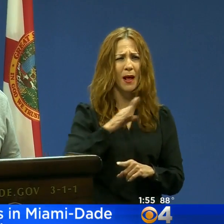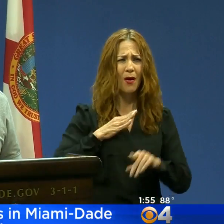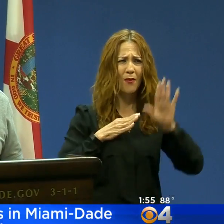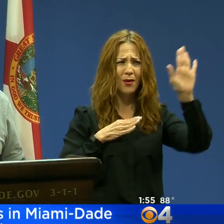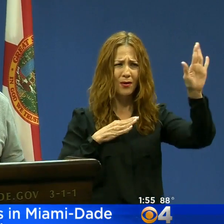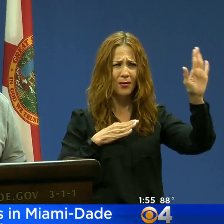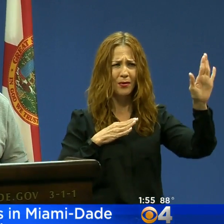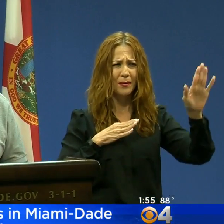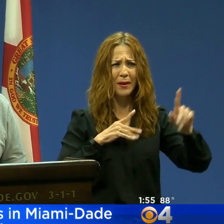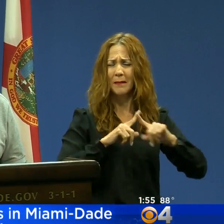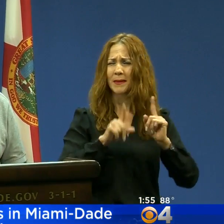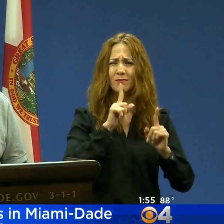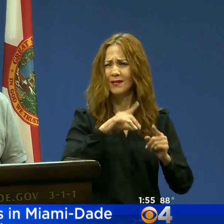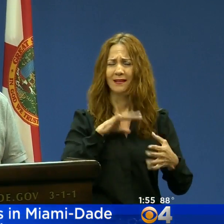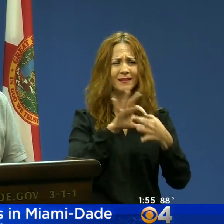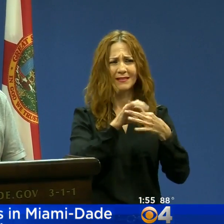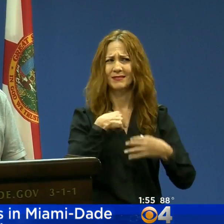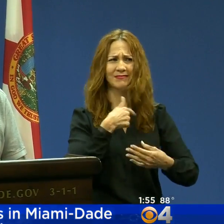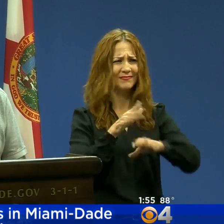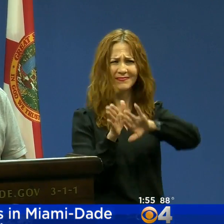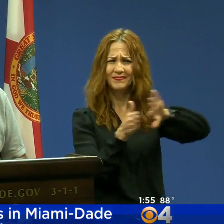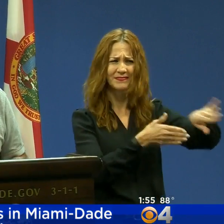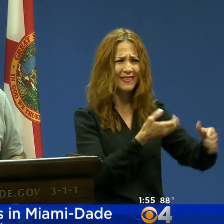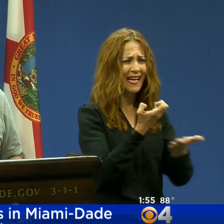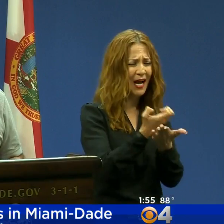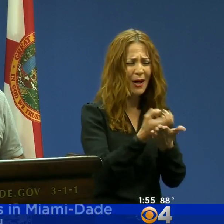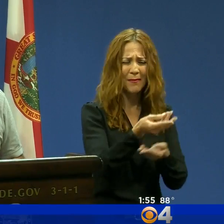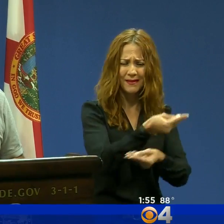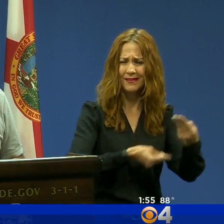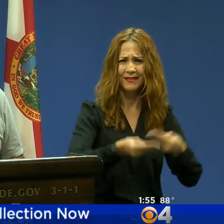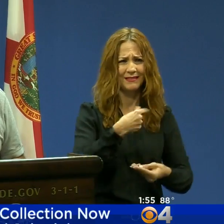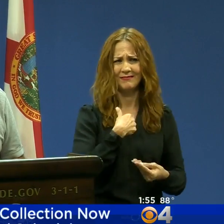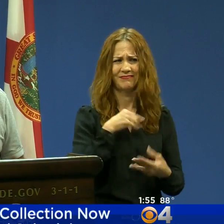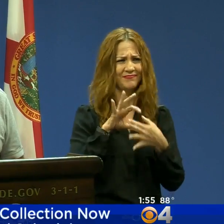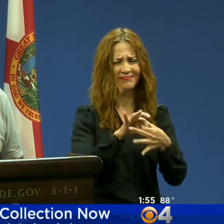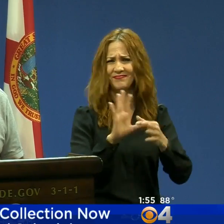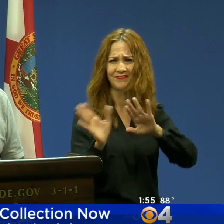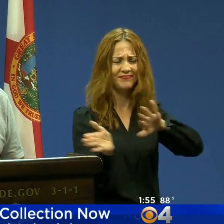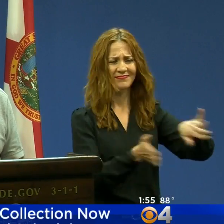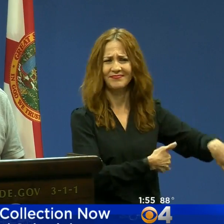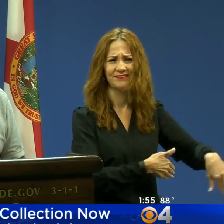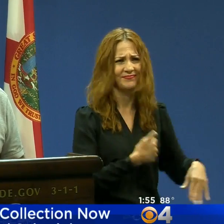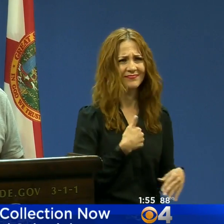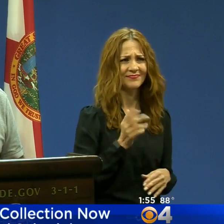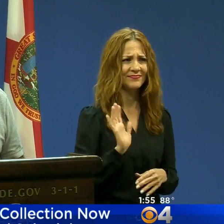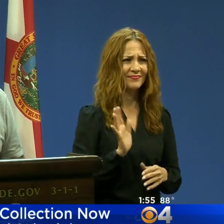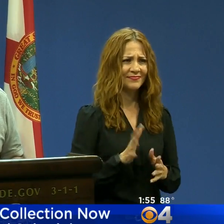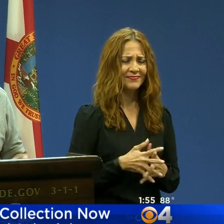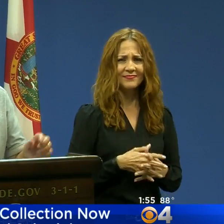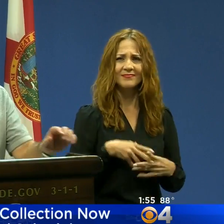really, economic development fund really is not something I want to discuss right now. Next question.